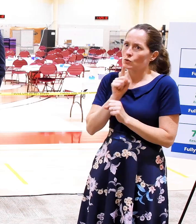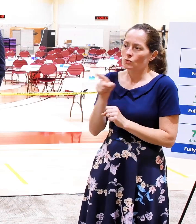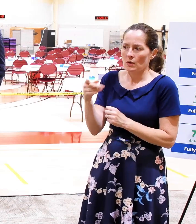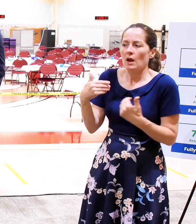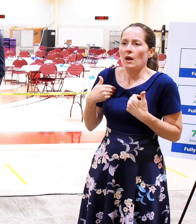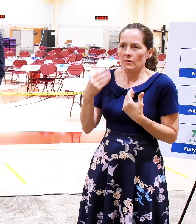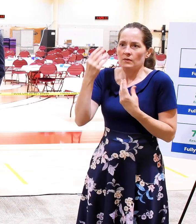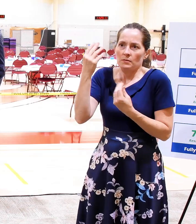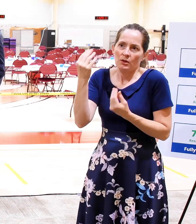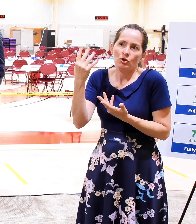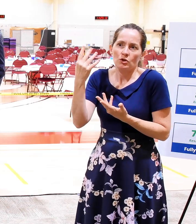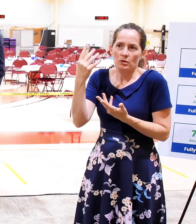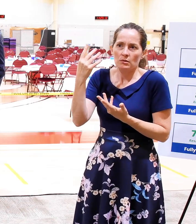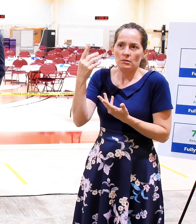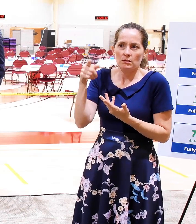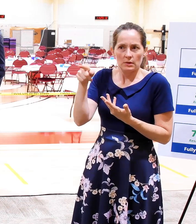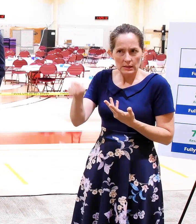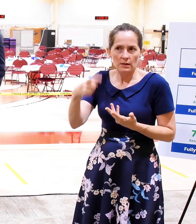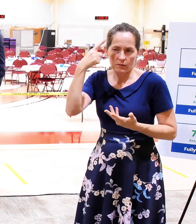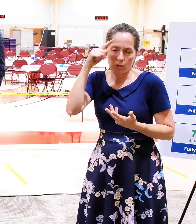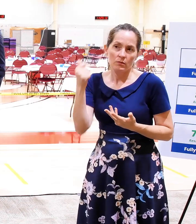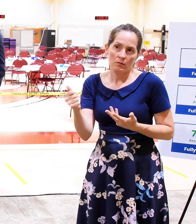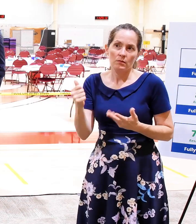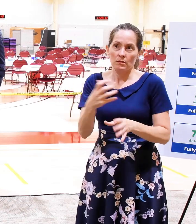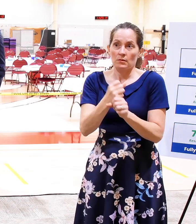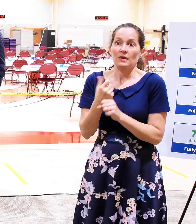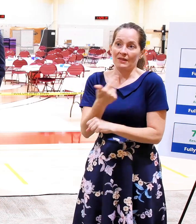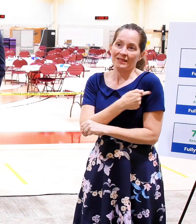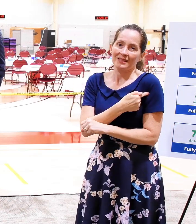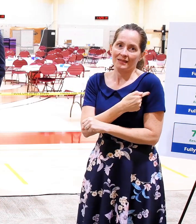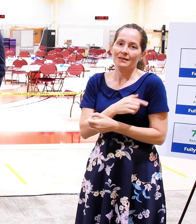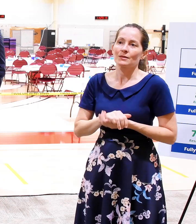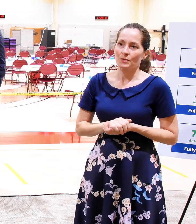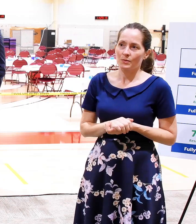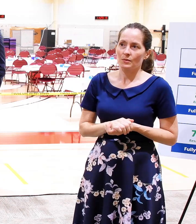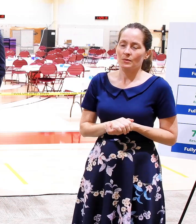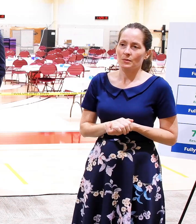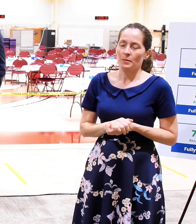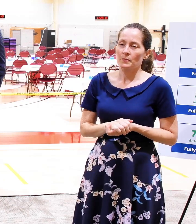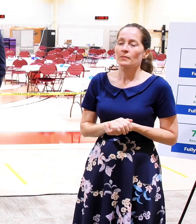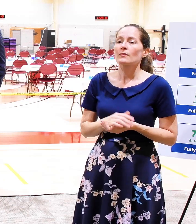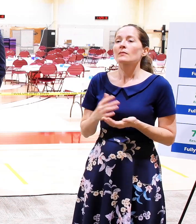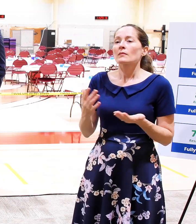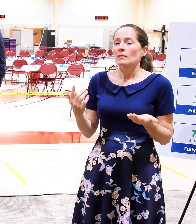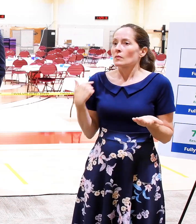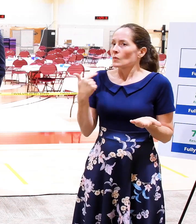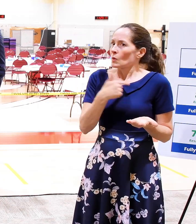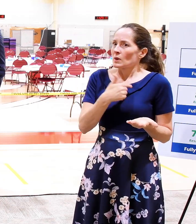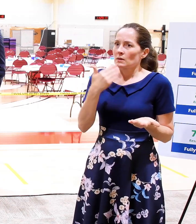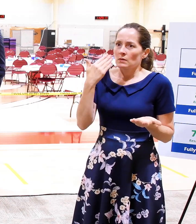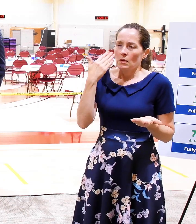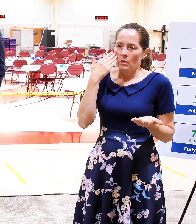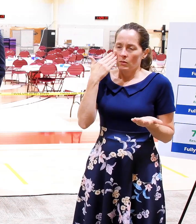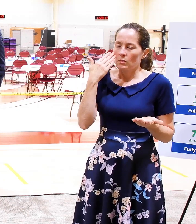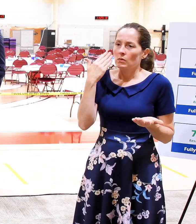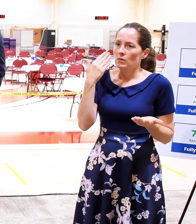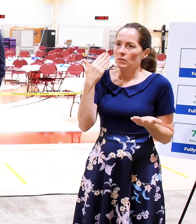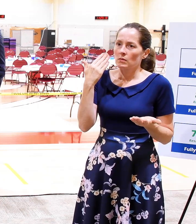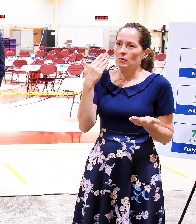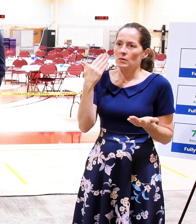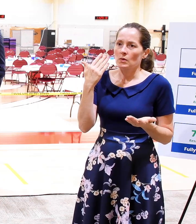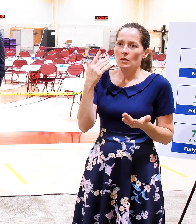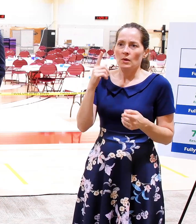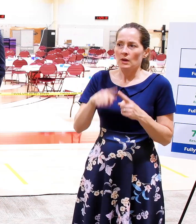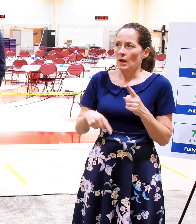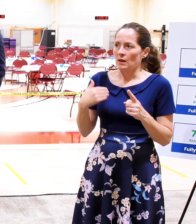them to receive the vaccination. We know that there are many tools in our arsenal that we can use and we must use to prevent the spread, and one of